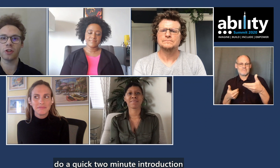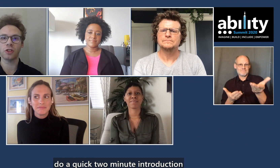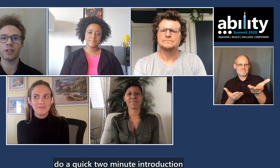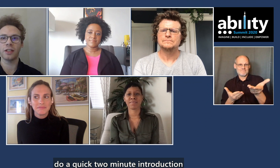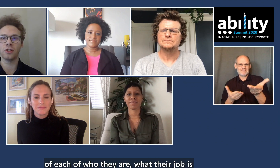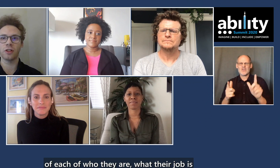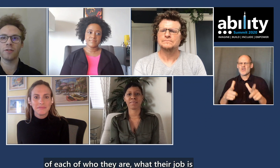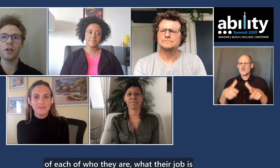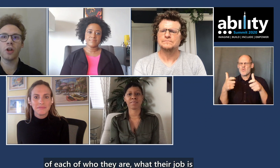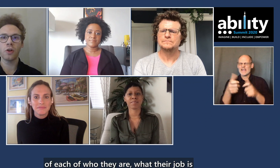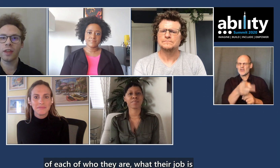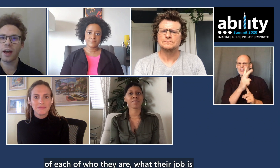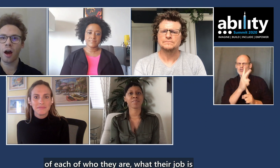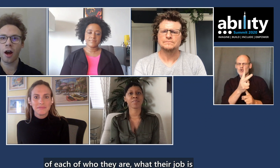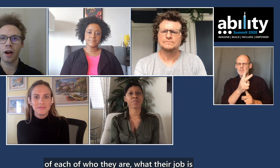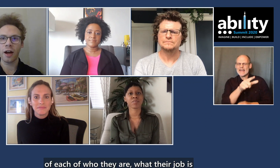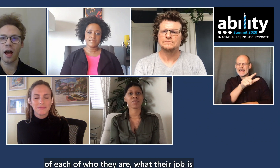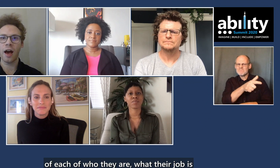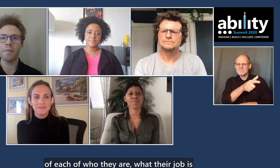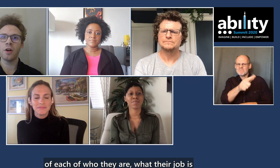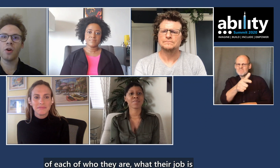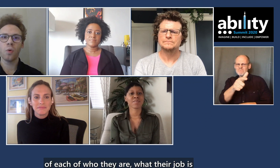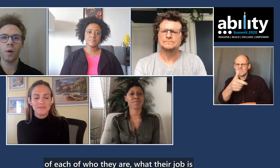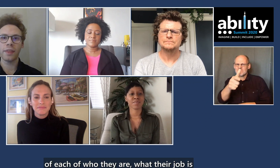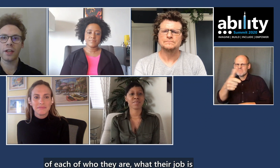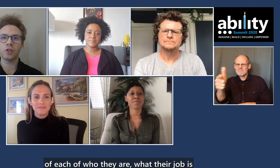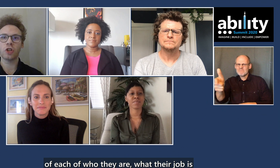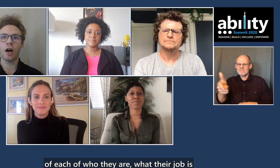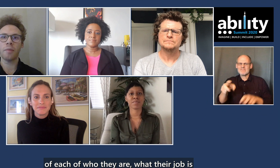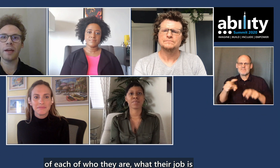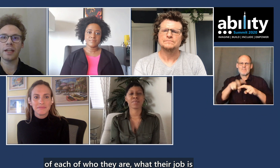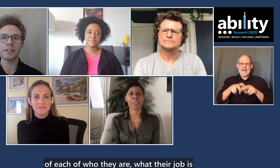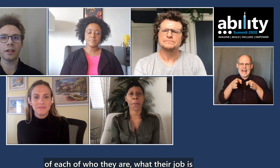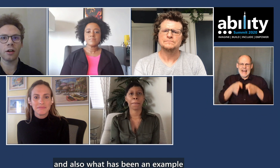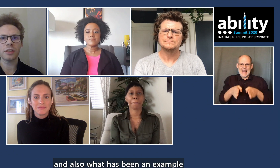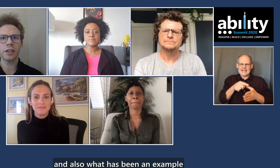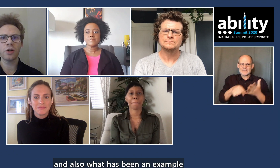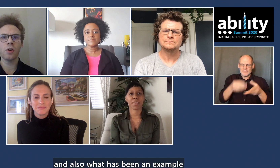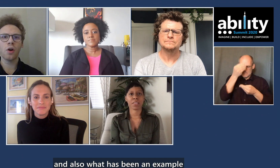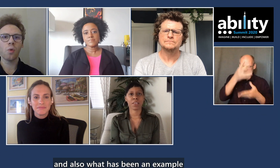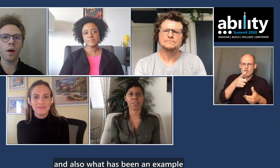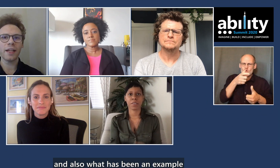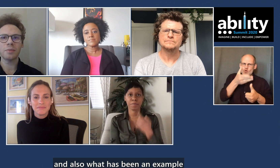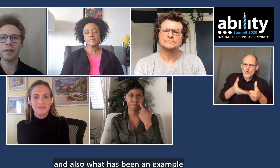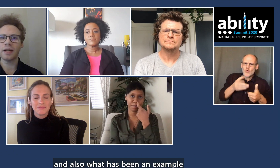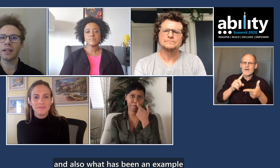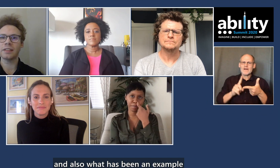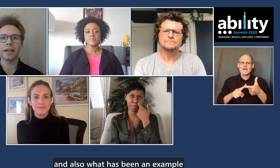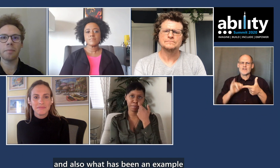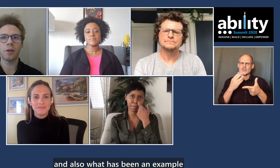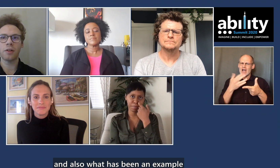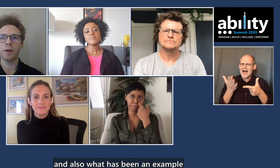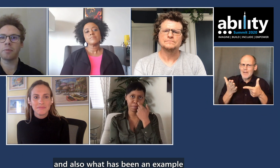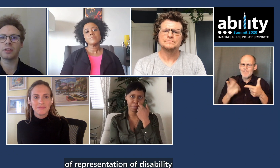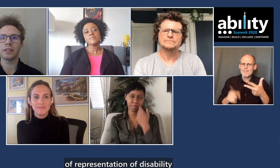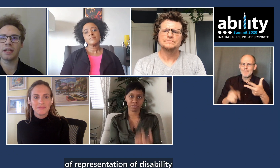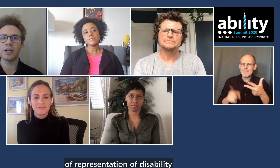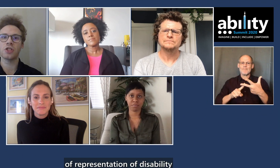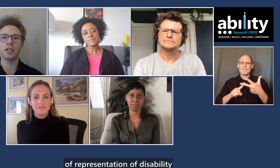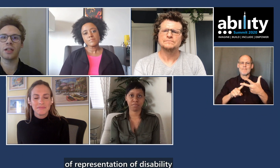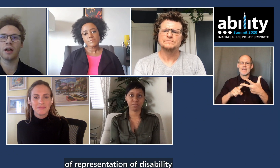2-minute introduction each of who they are, what their job is, and also what has been an example